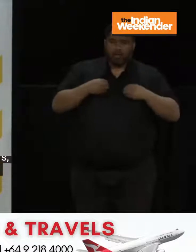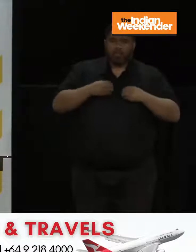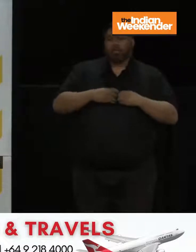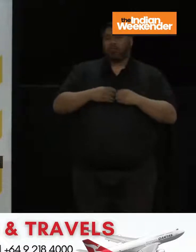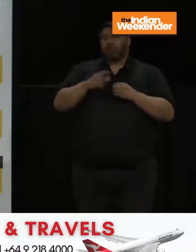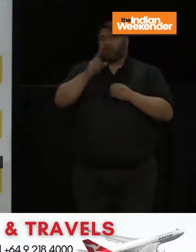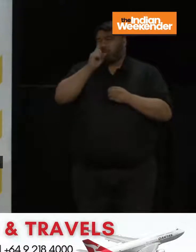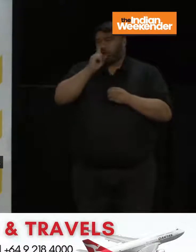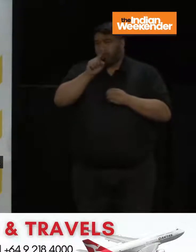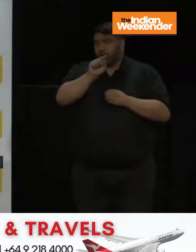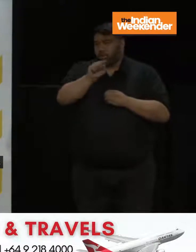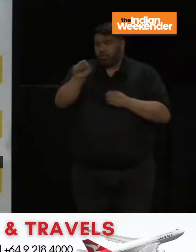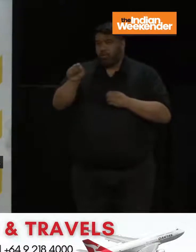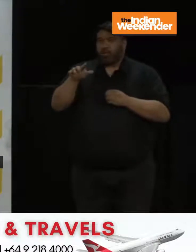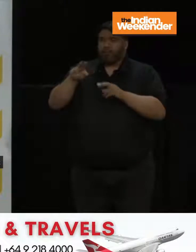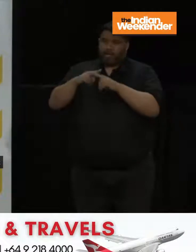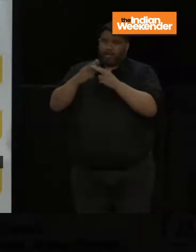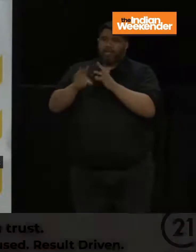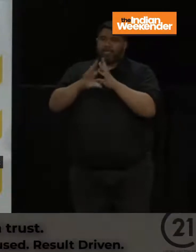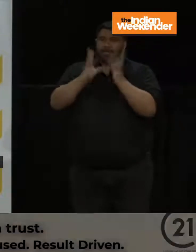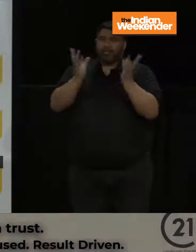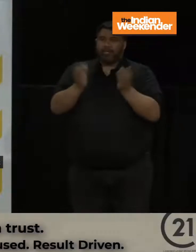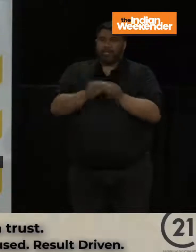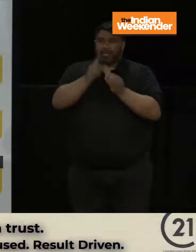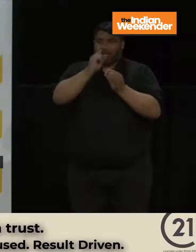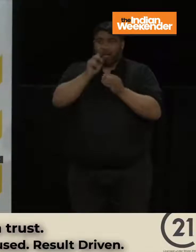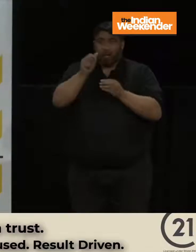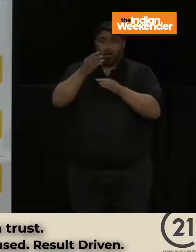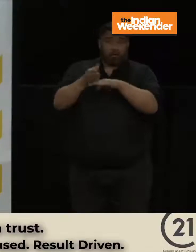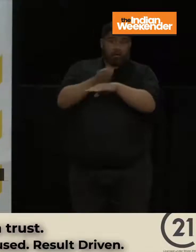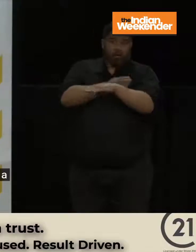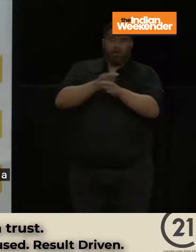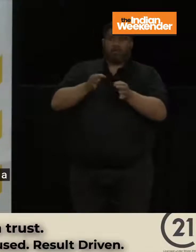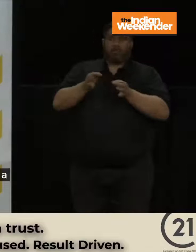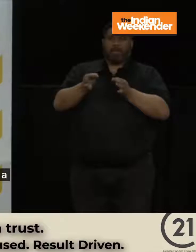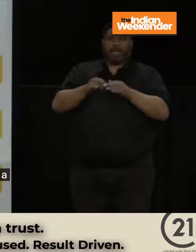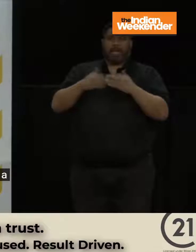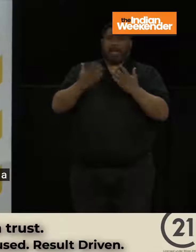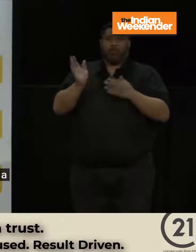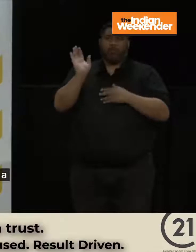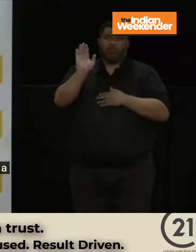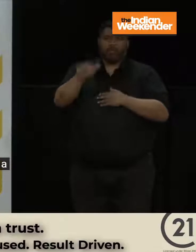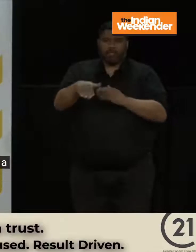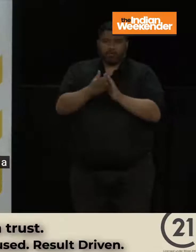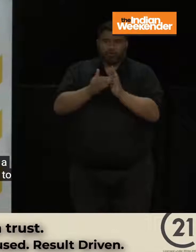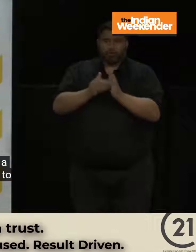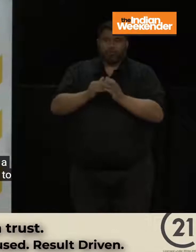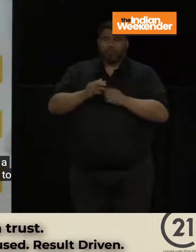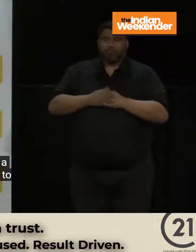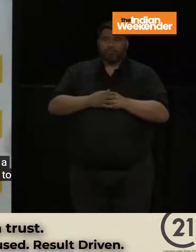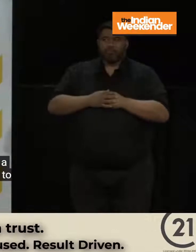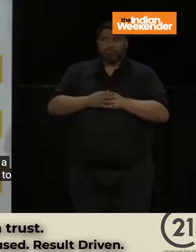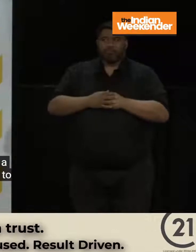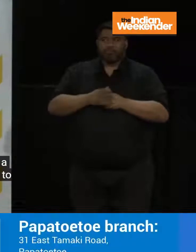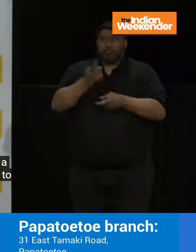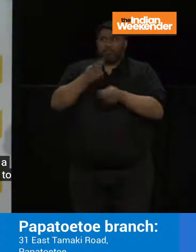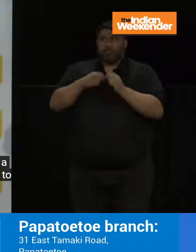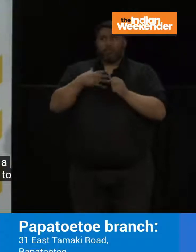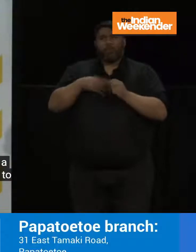that we as a country are now in a position to move towards greater normality. I do want to emphasise, though, that travel